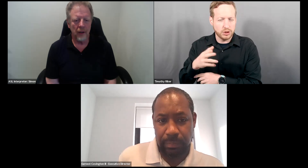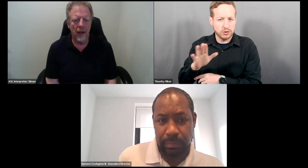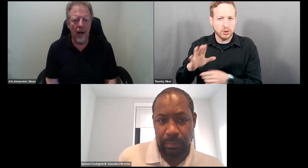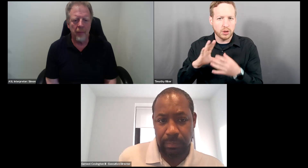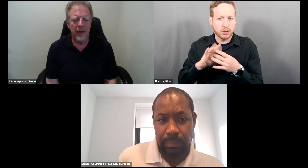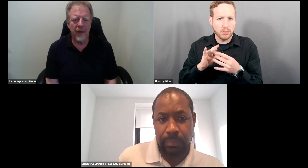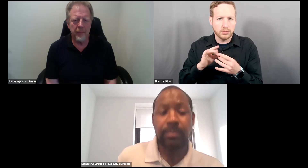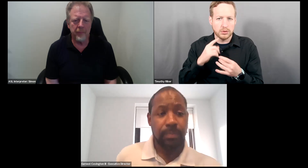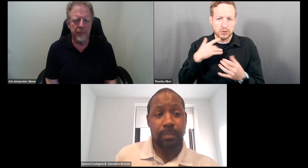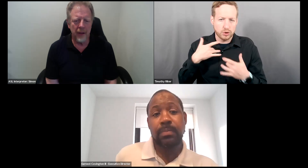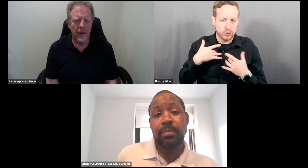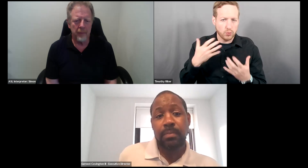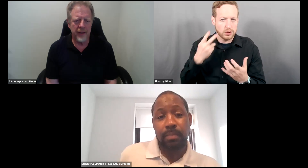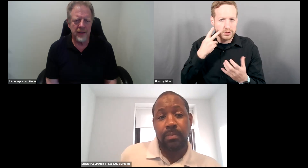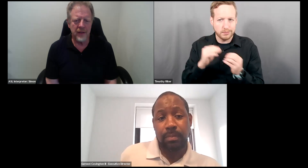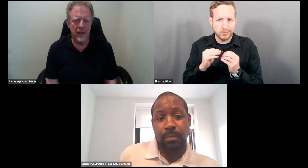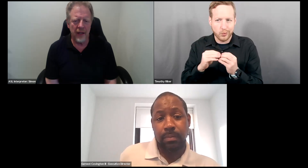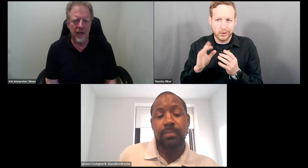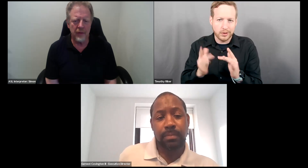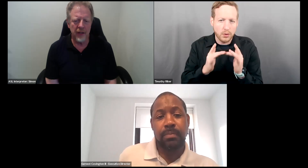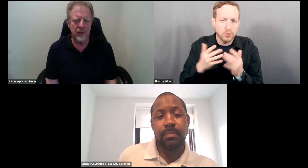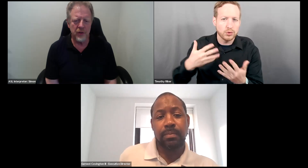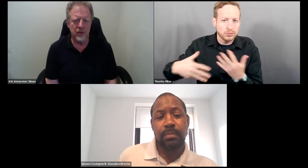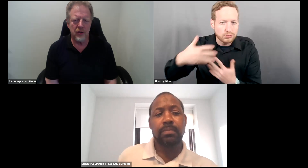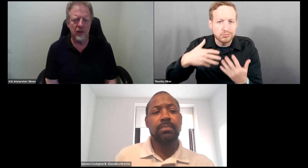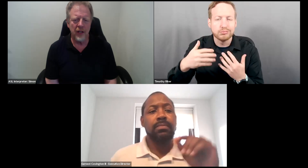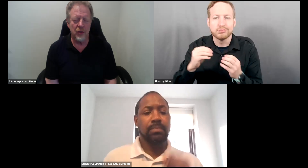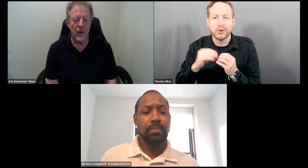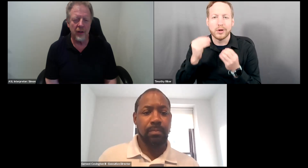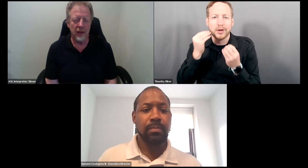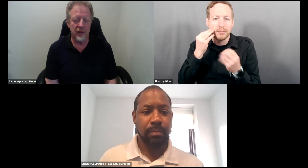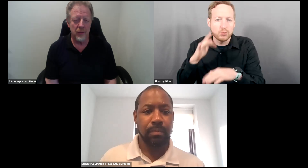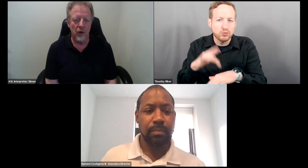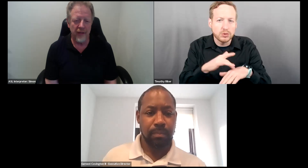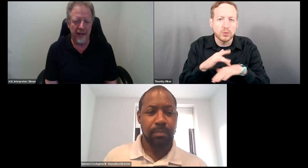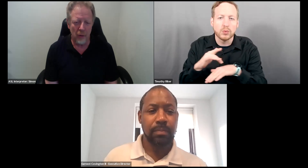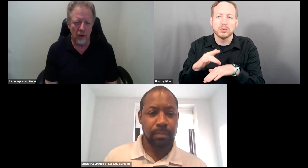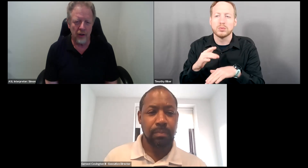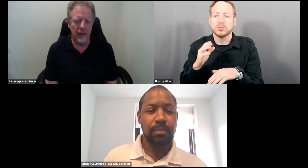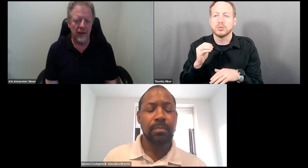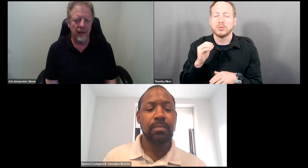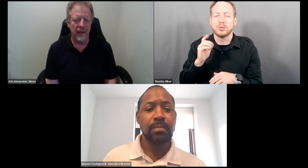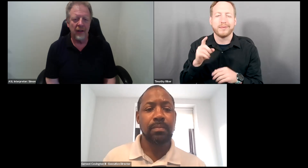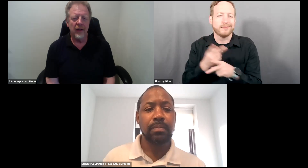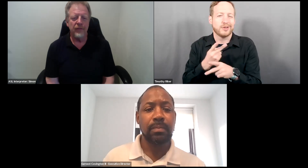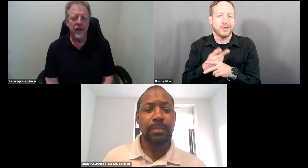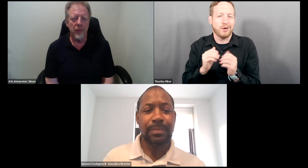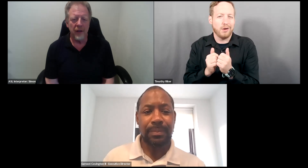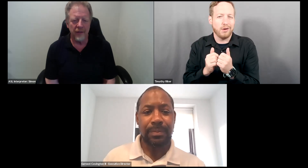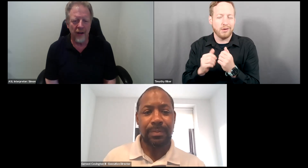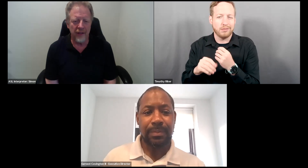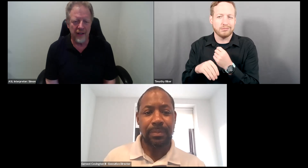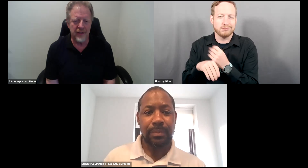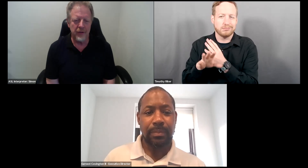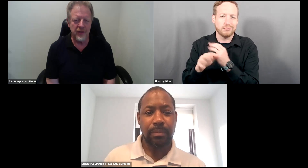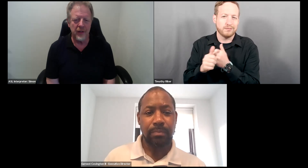Okay. I believe that Betsy's last comment, that she was concerned that she wanted to see more of that networking and the availability